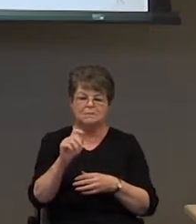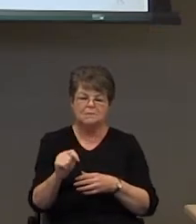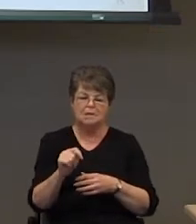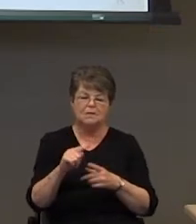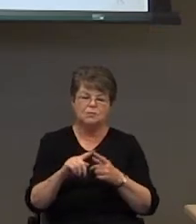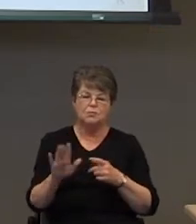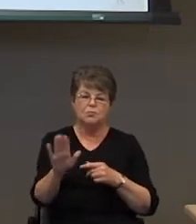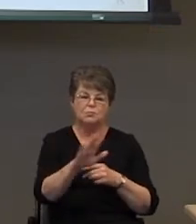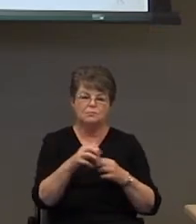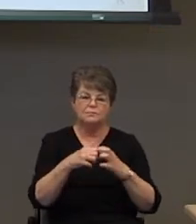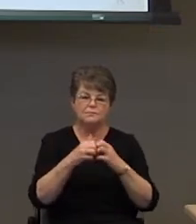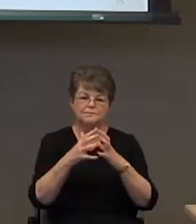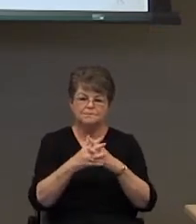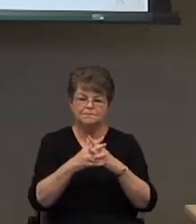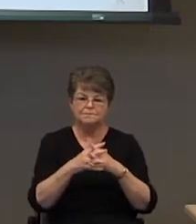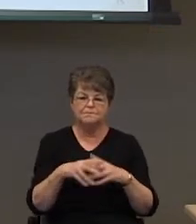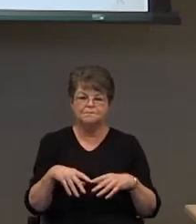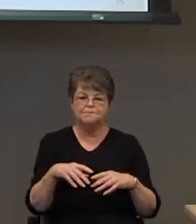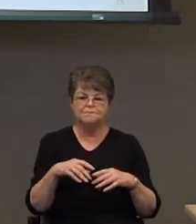implementation.